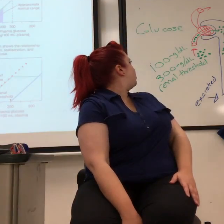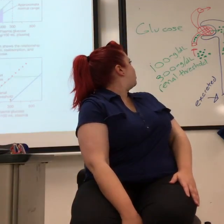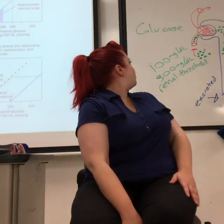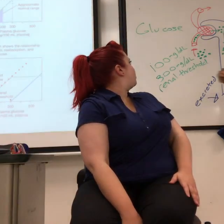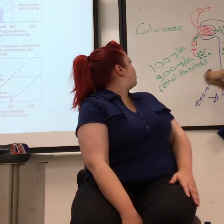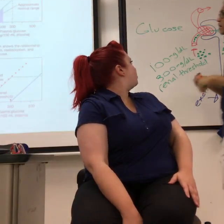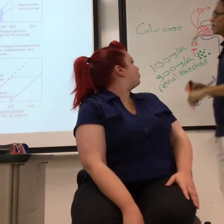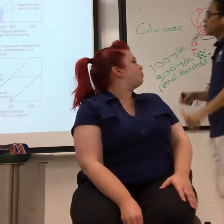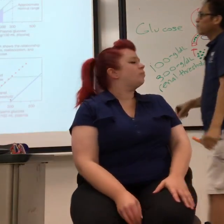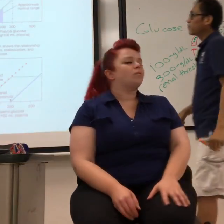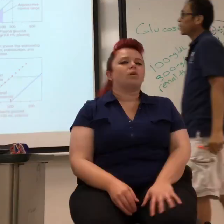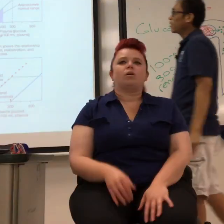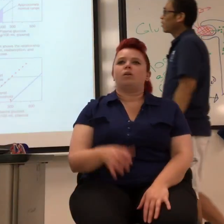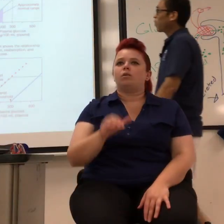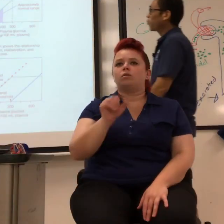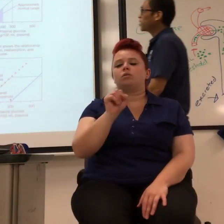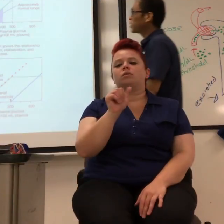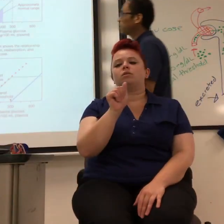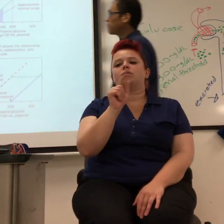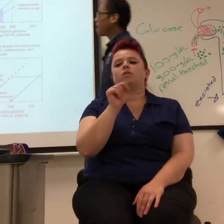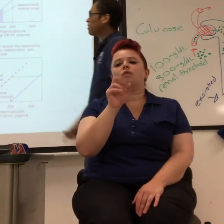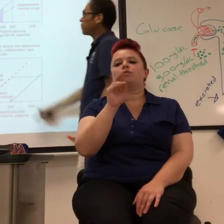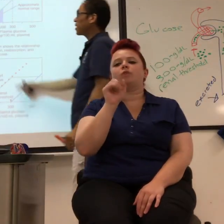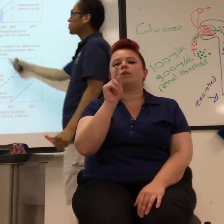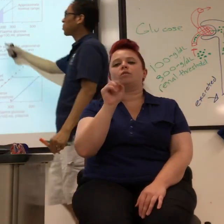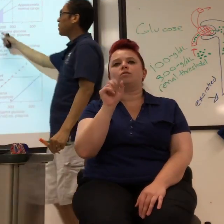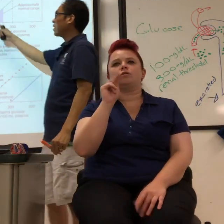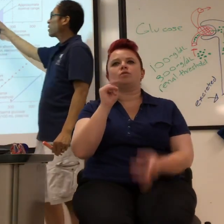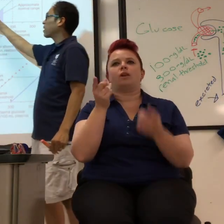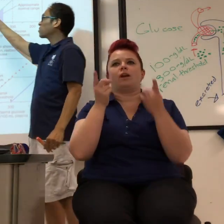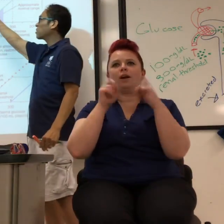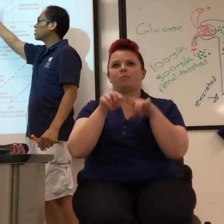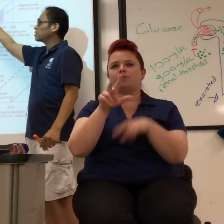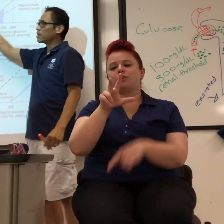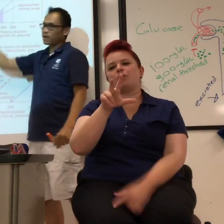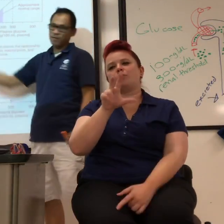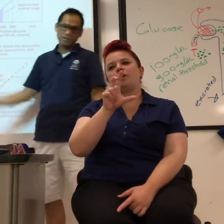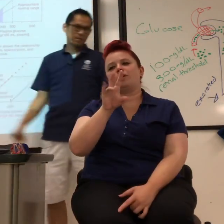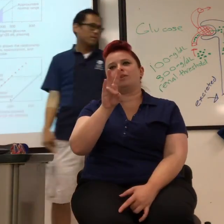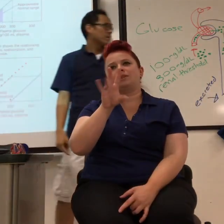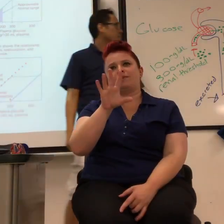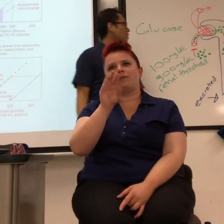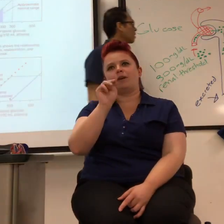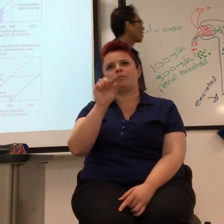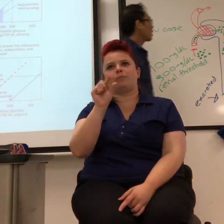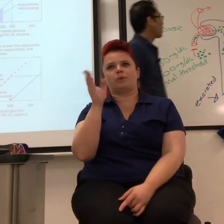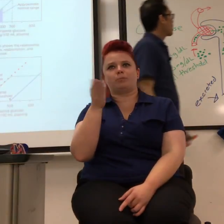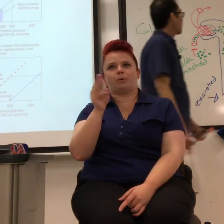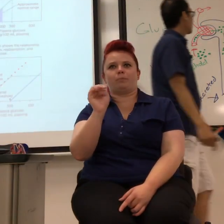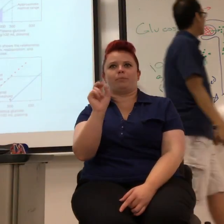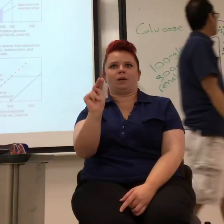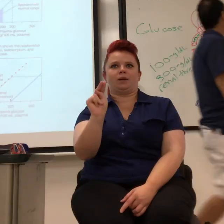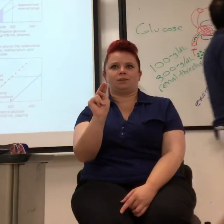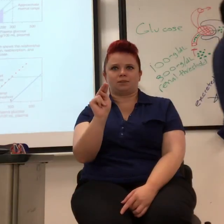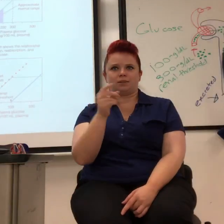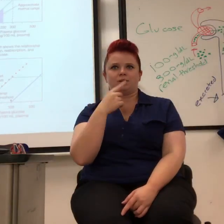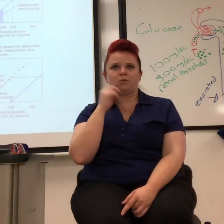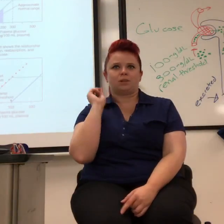Saturation occurs at a rate of 375 mg per minute, right? That's what it says there.